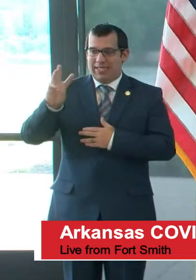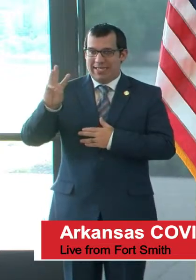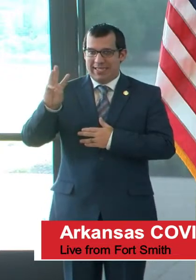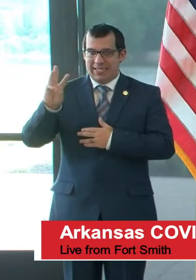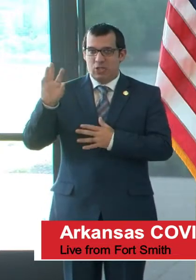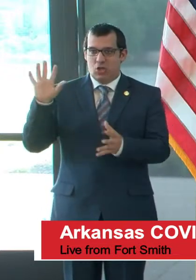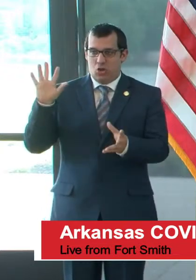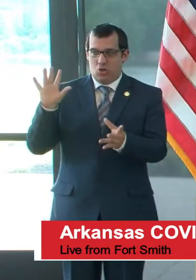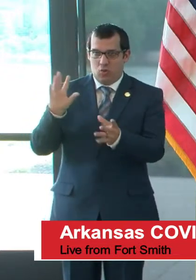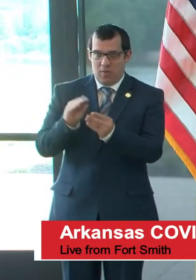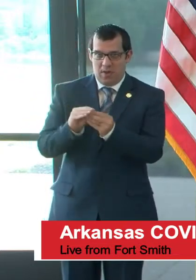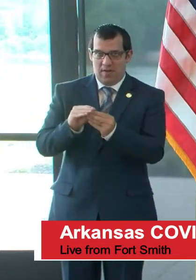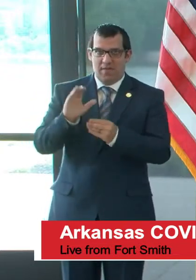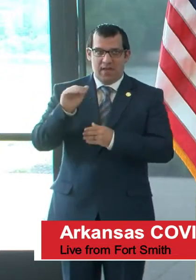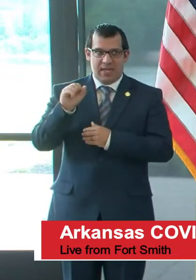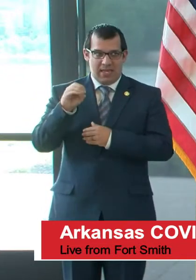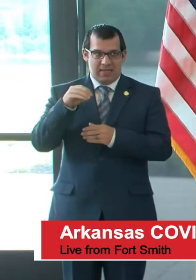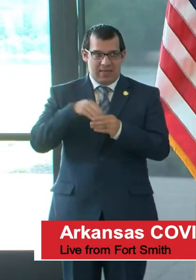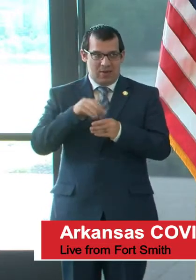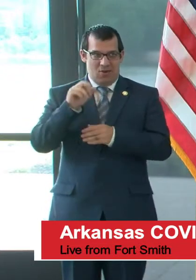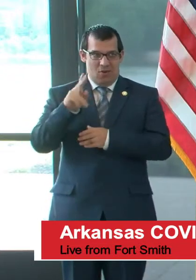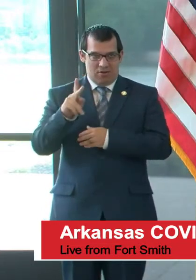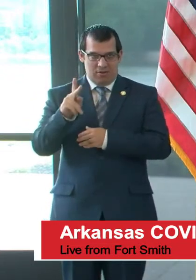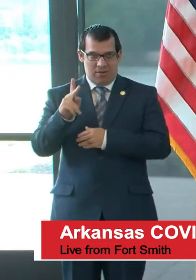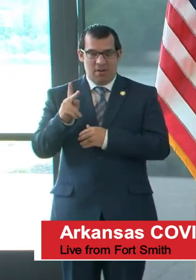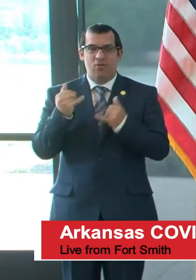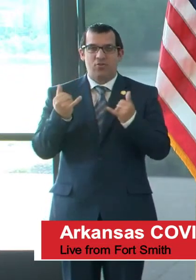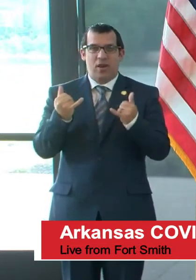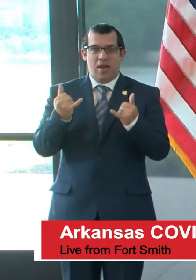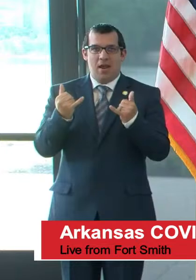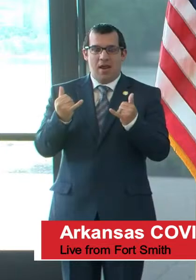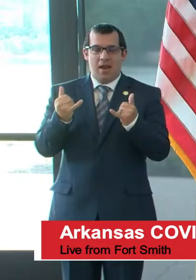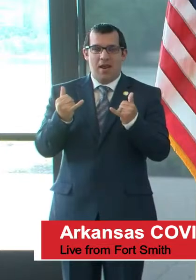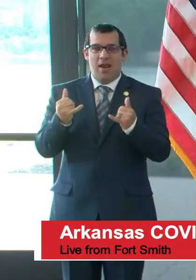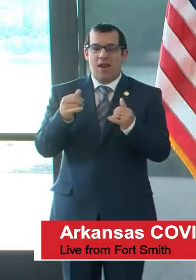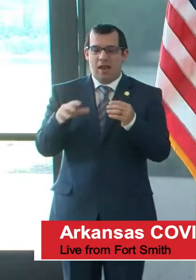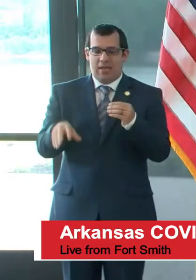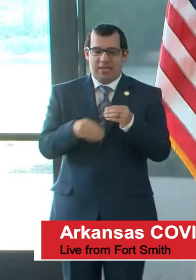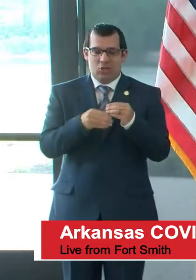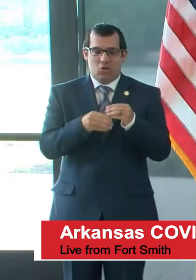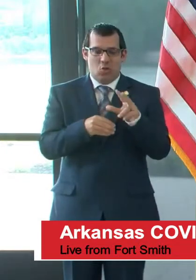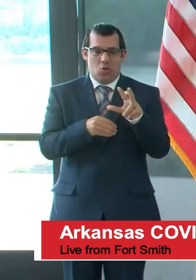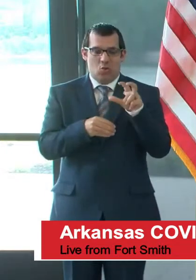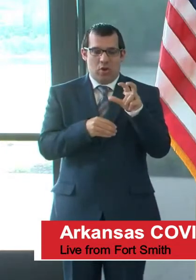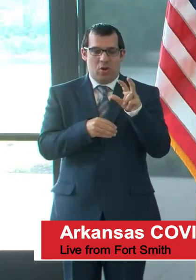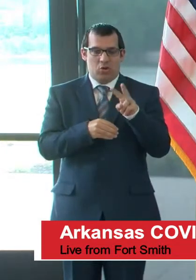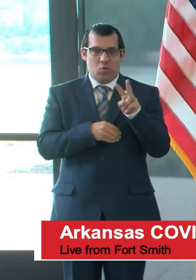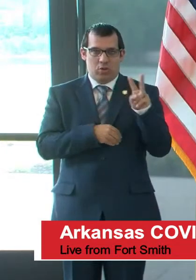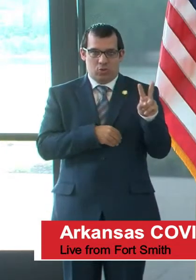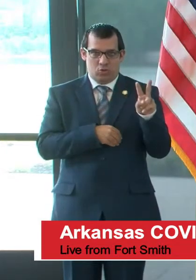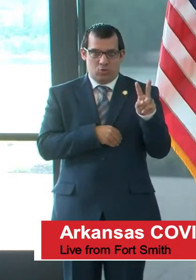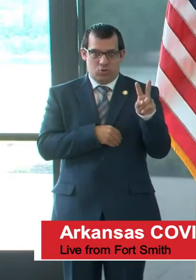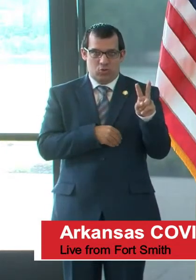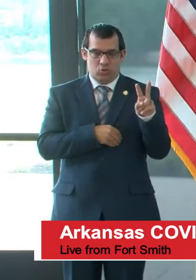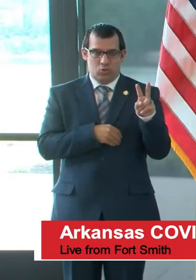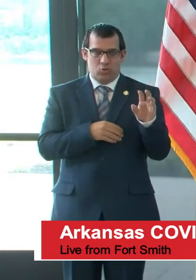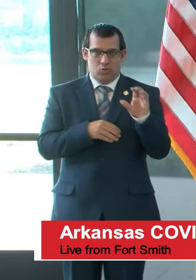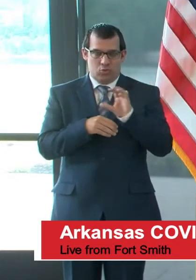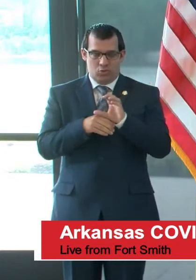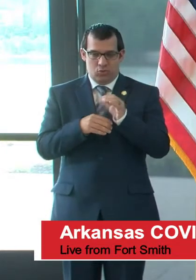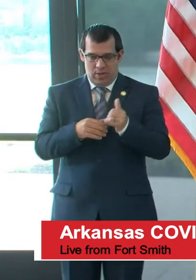13,606 cumulative COVID cases in Arkansas. Today, we have an additional 322